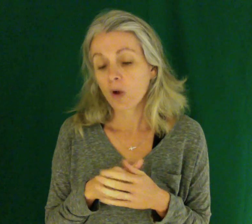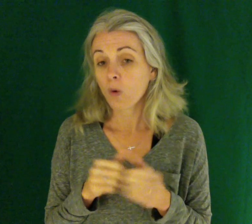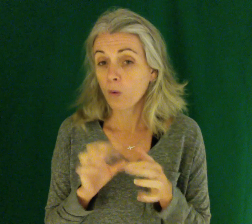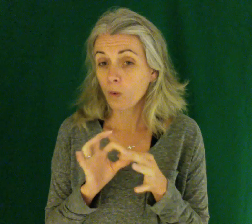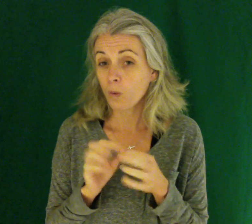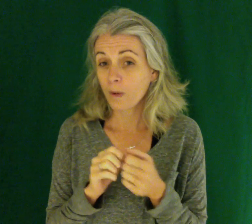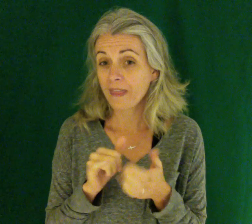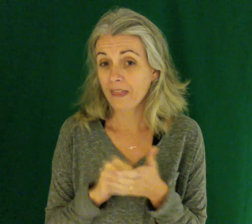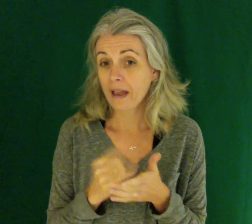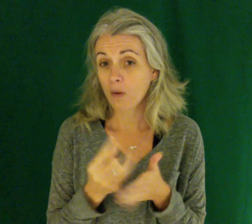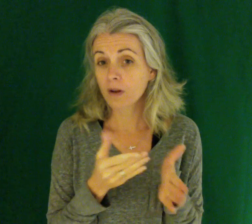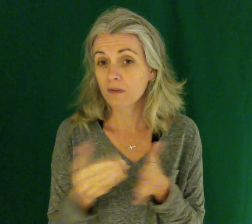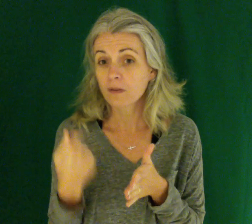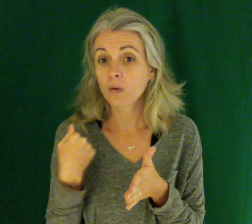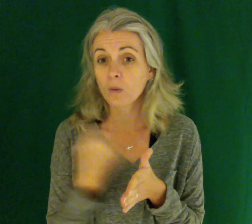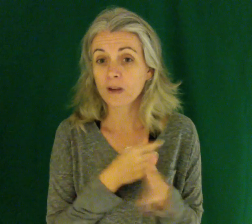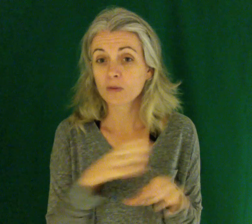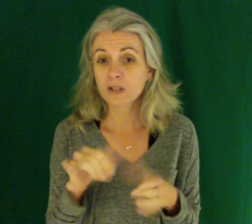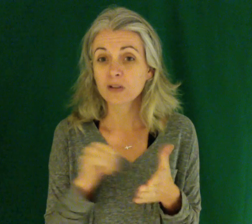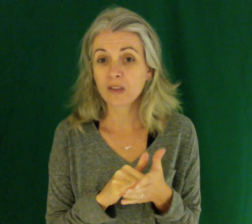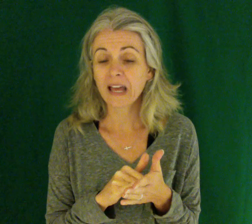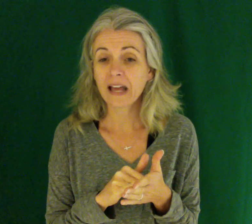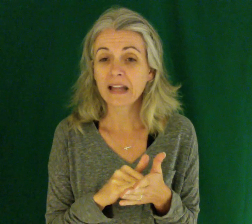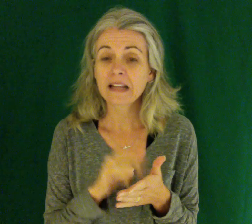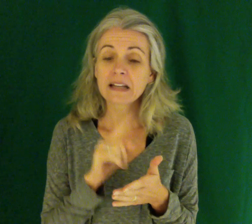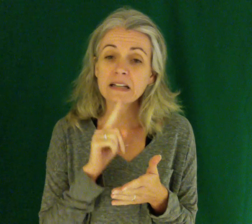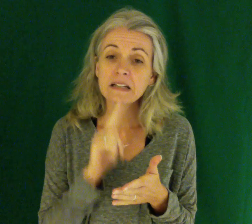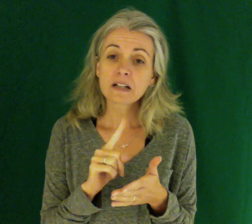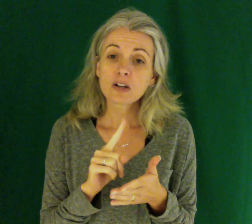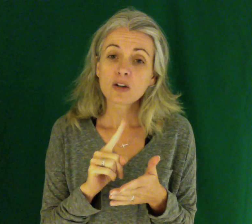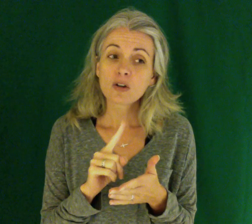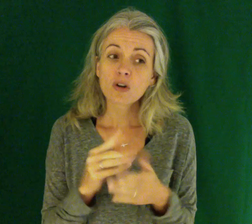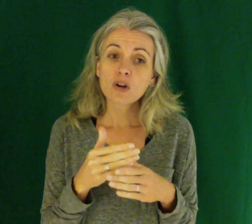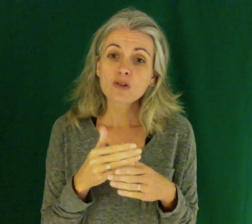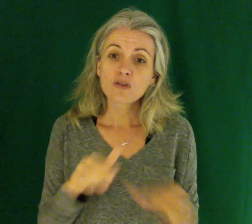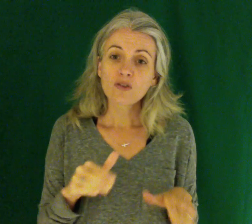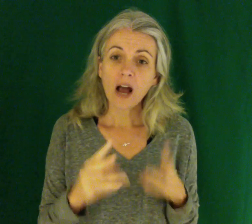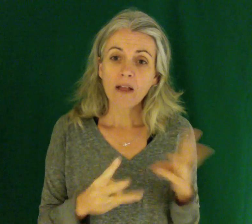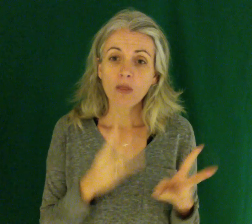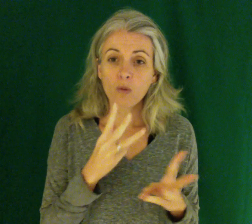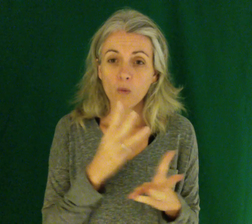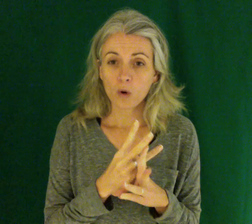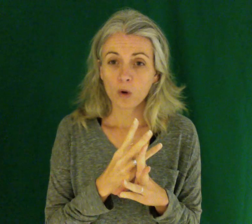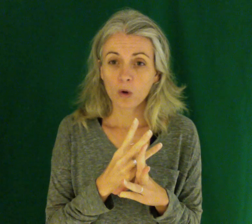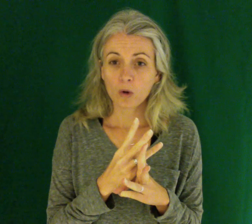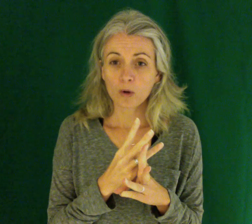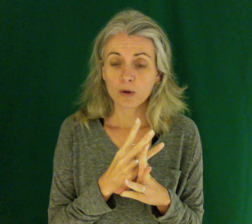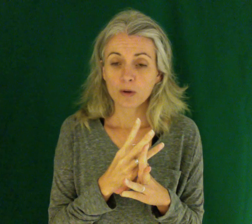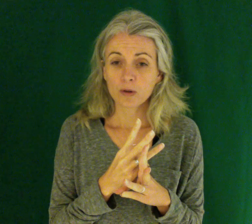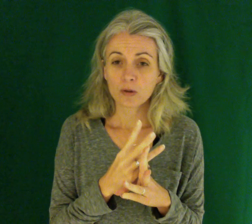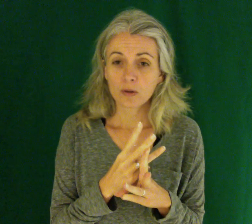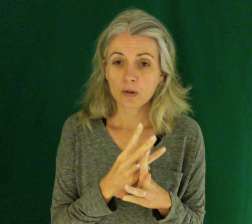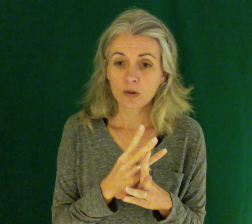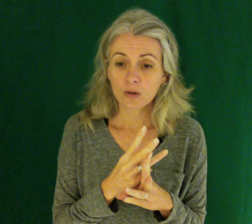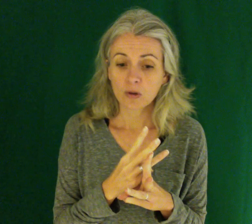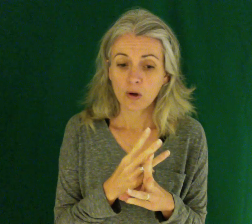one of the ways we also do it is to divide the world up into, with our